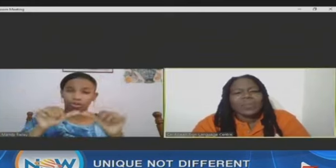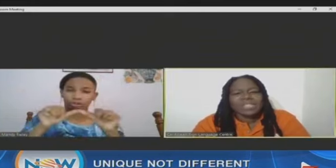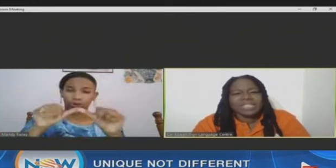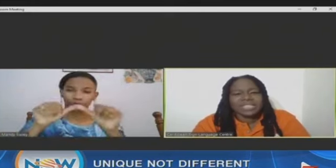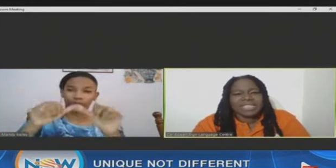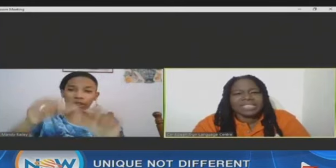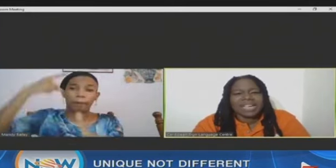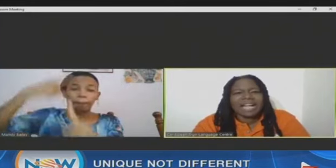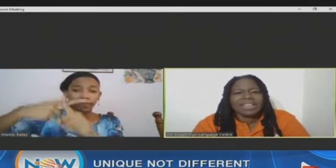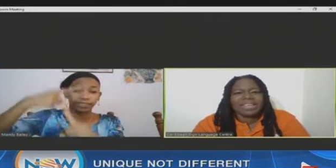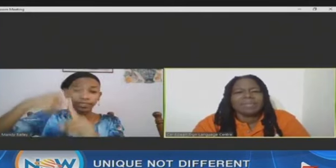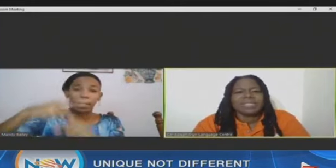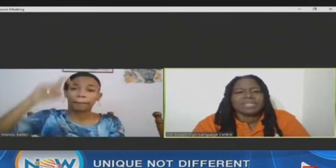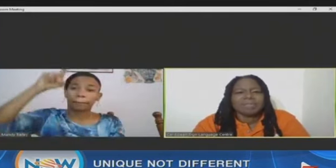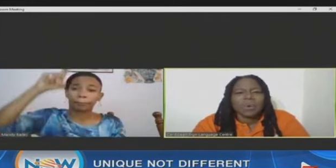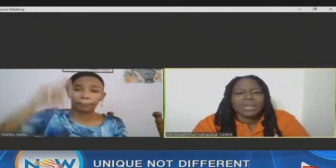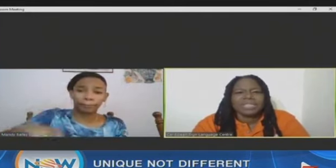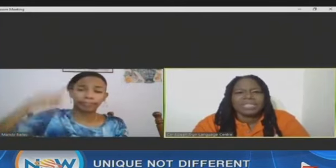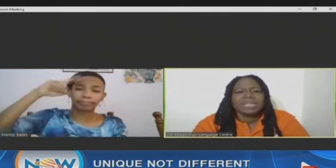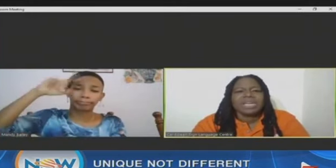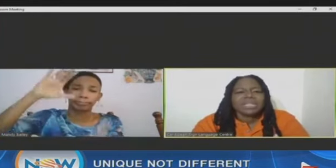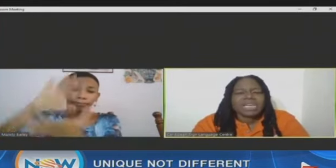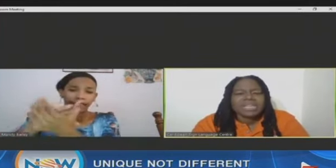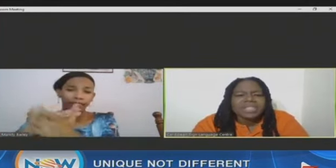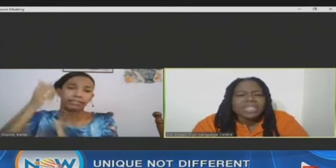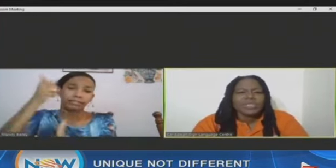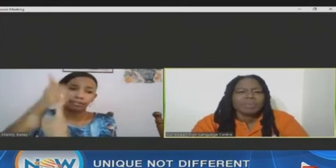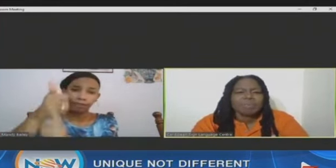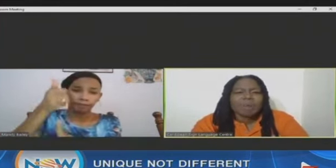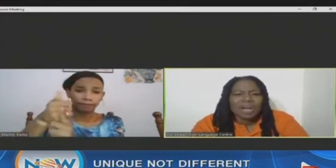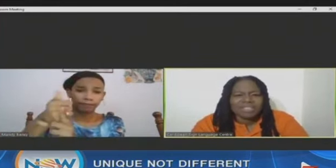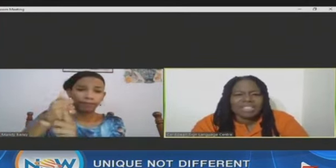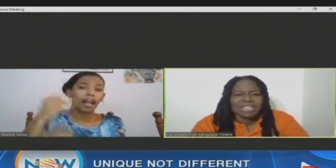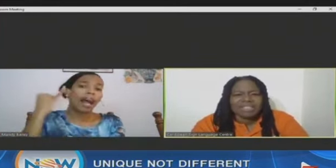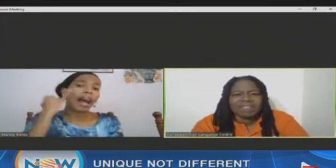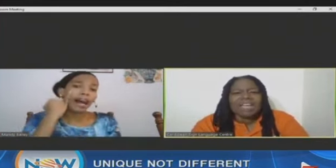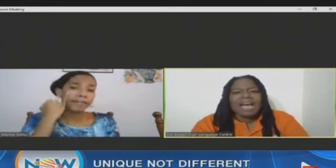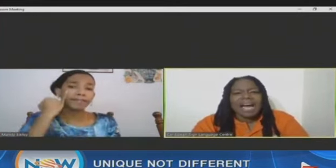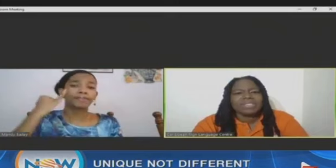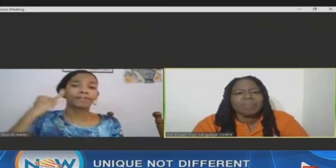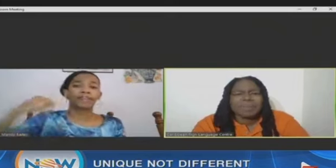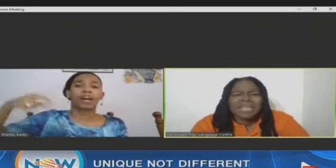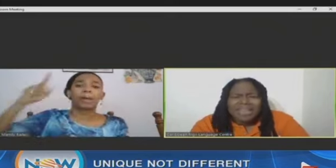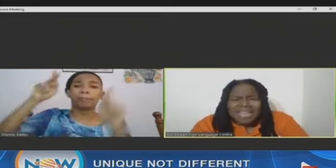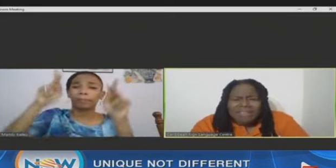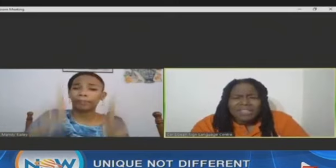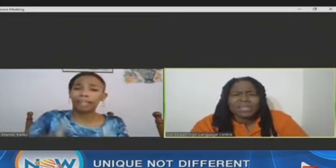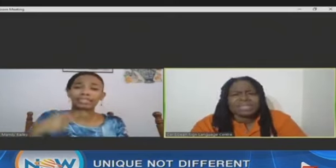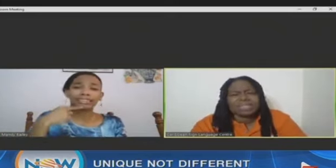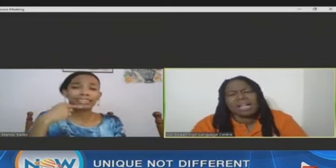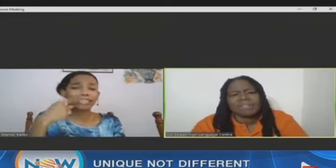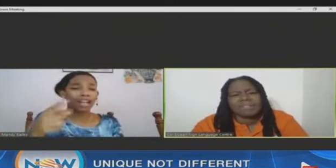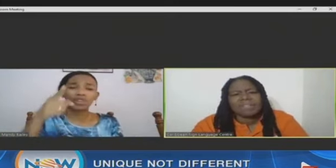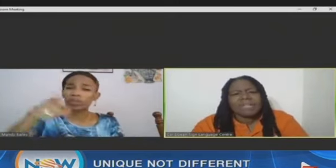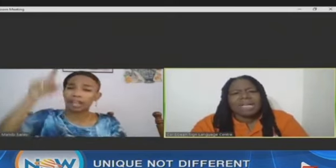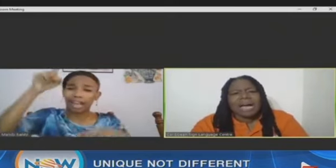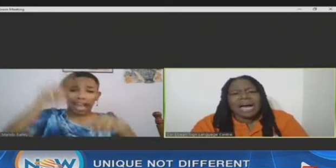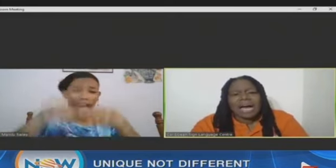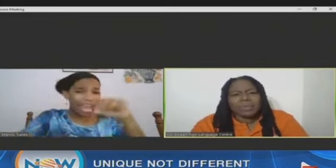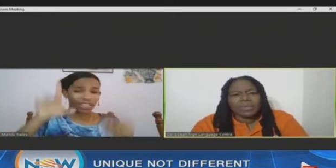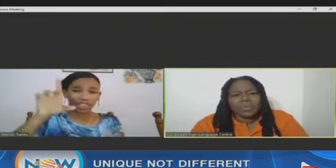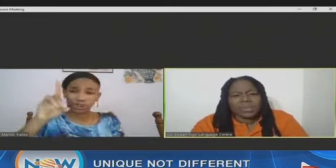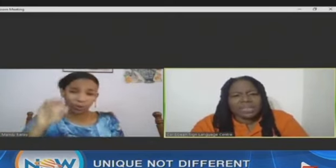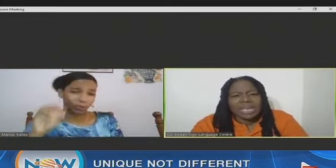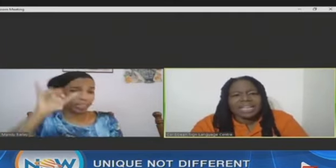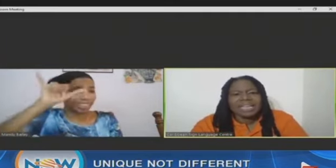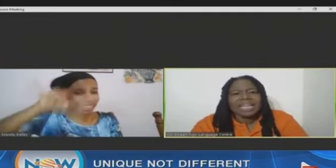I would certainly tell them it's important to continue to be positive and to believe in yourself. I